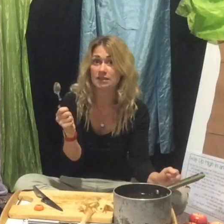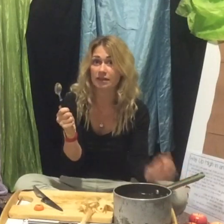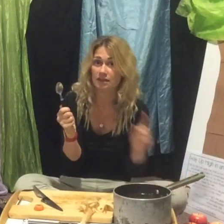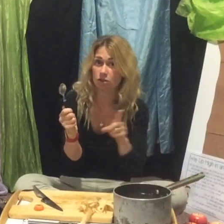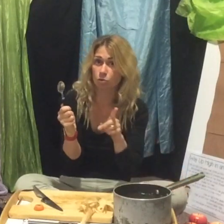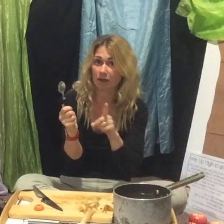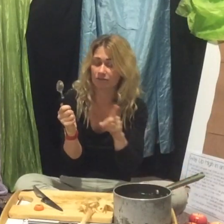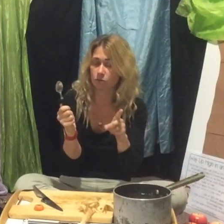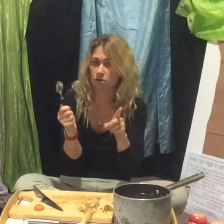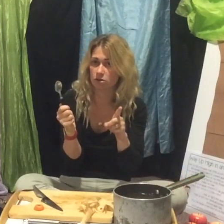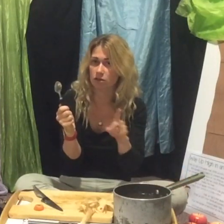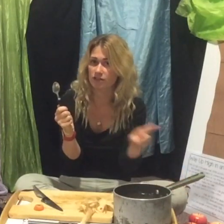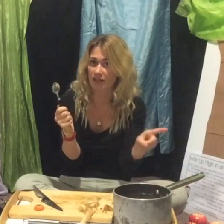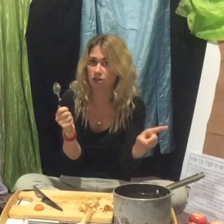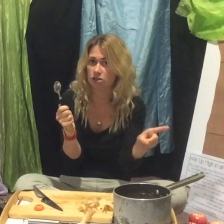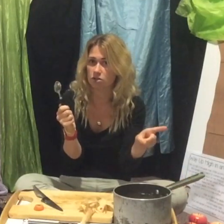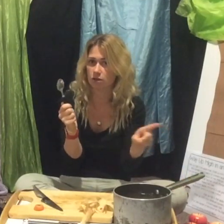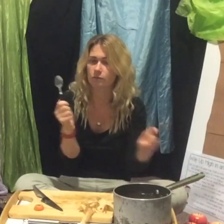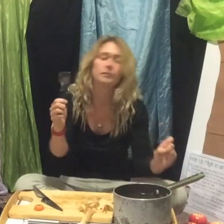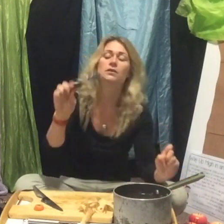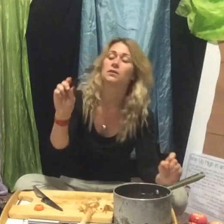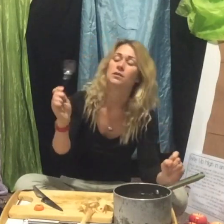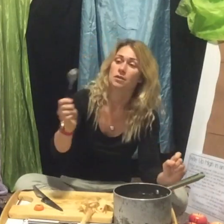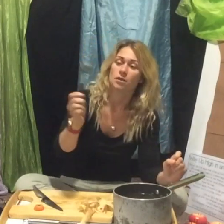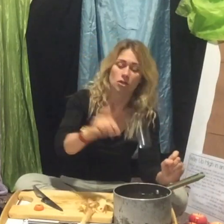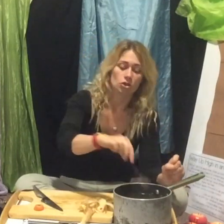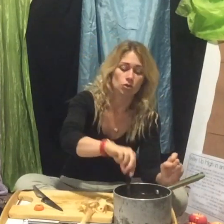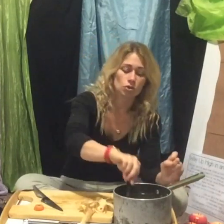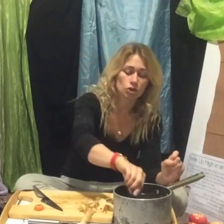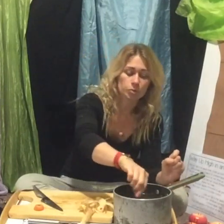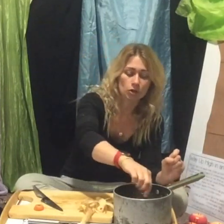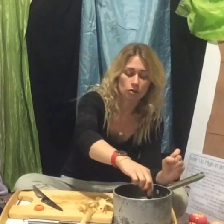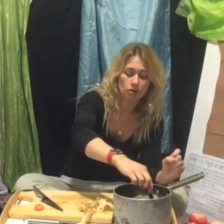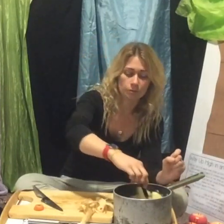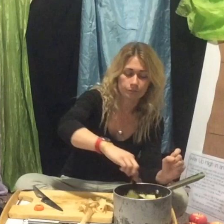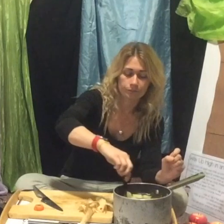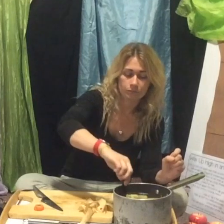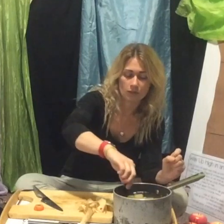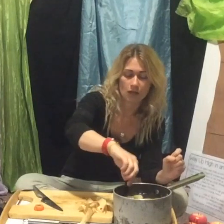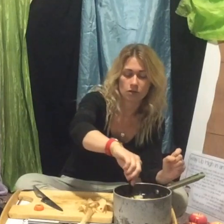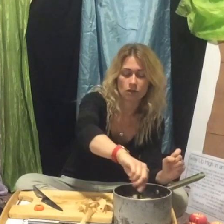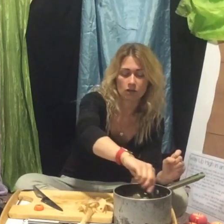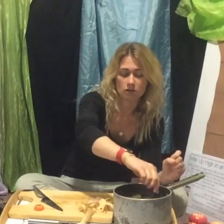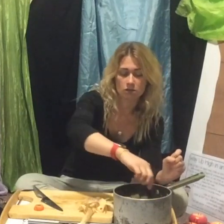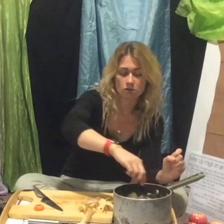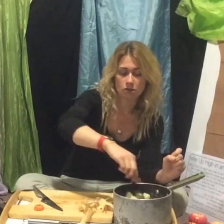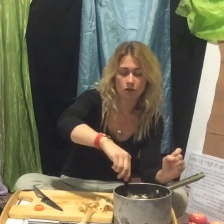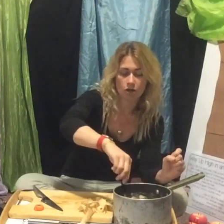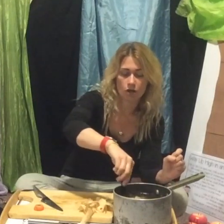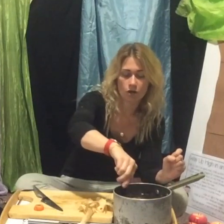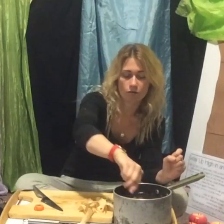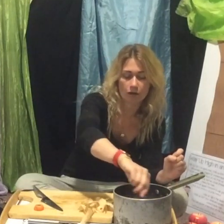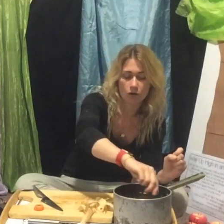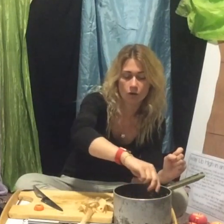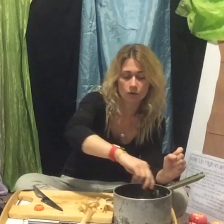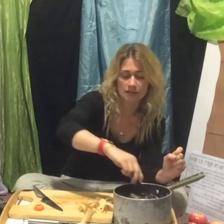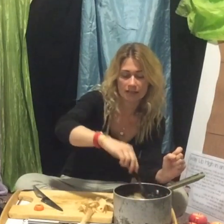eating this soup afterwards and you're taking your stone, use your spoon and you can stir it all